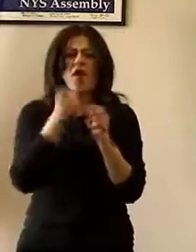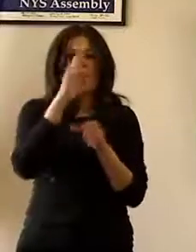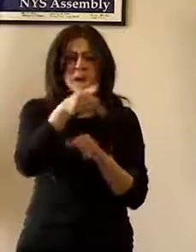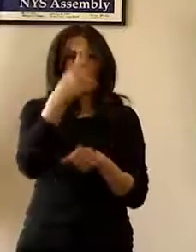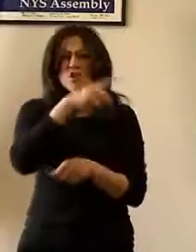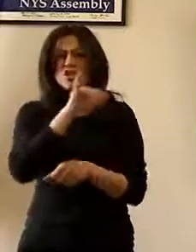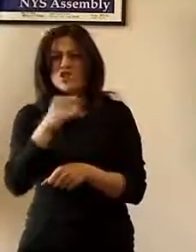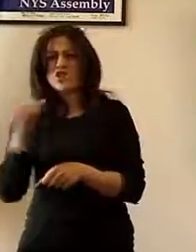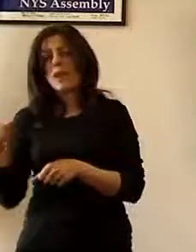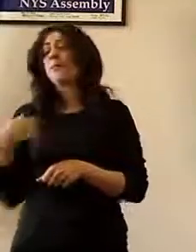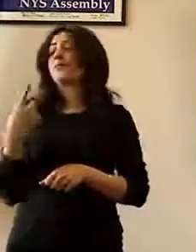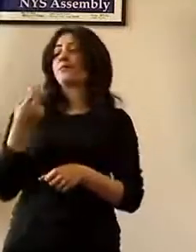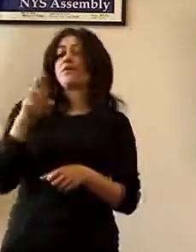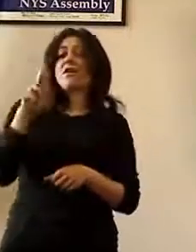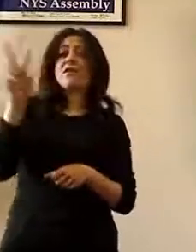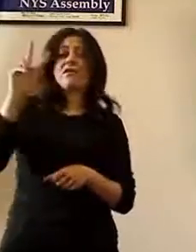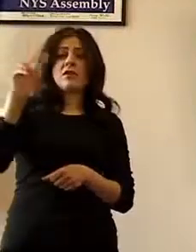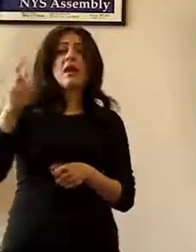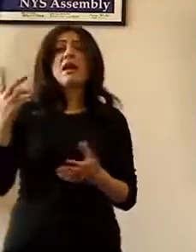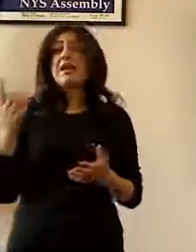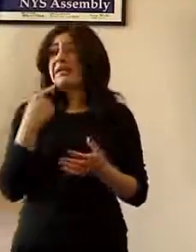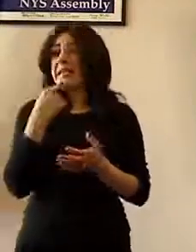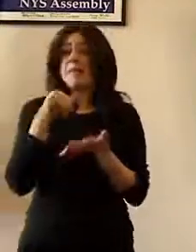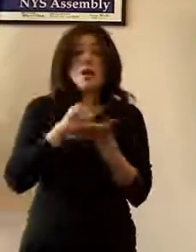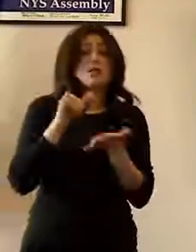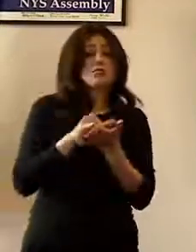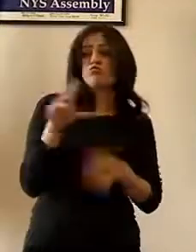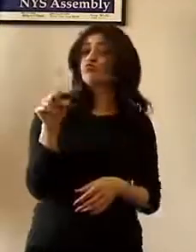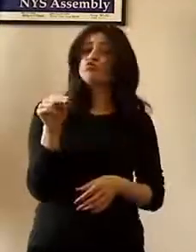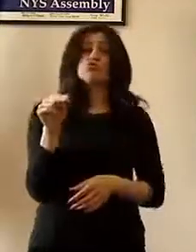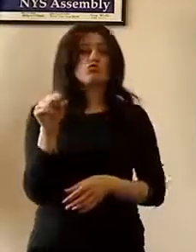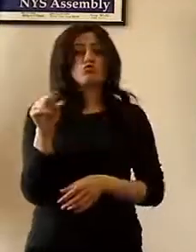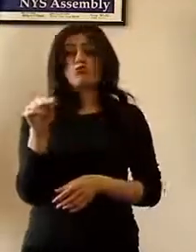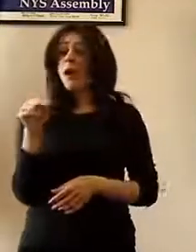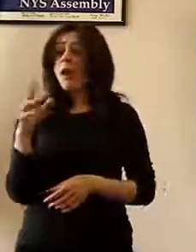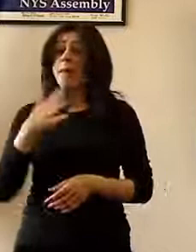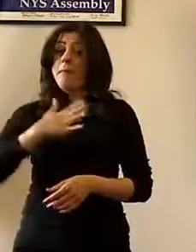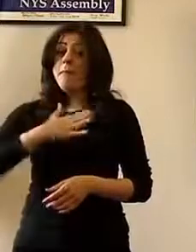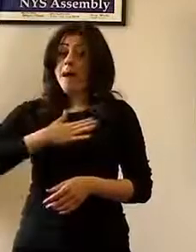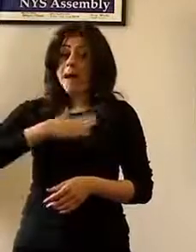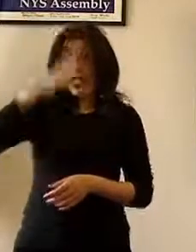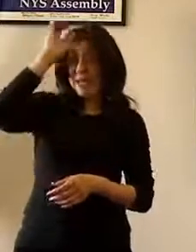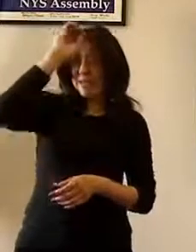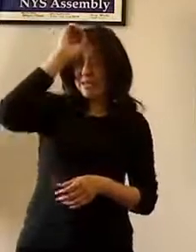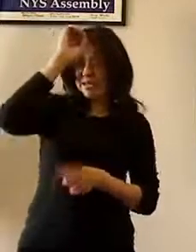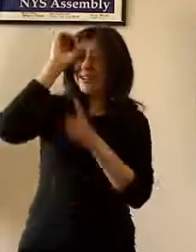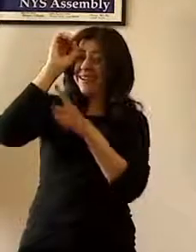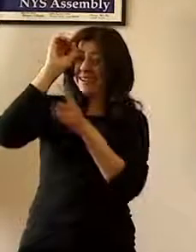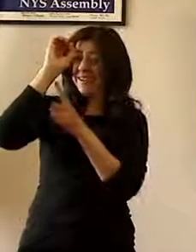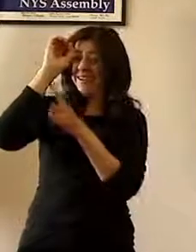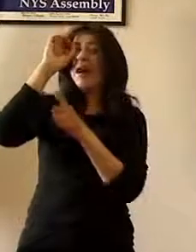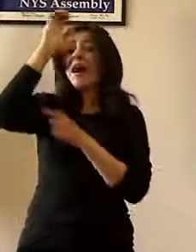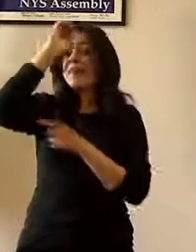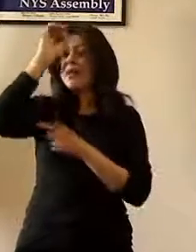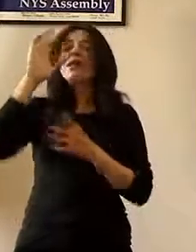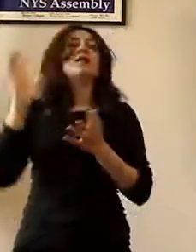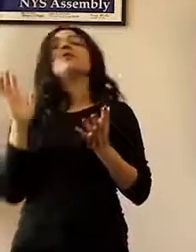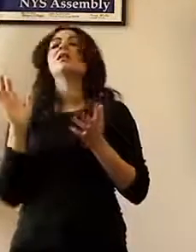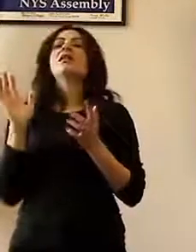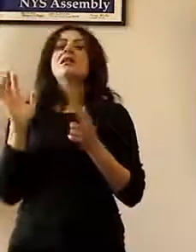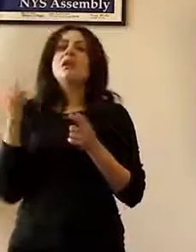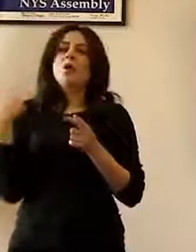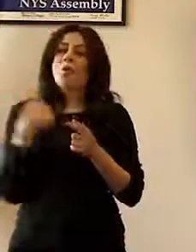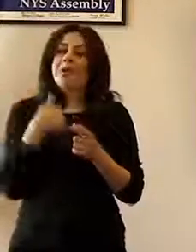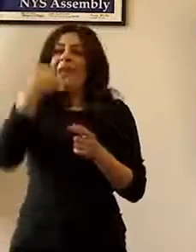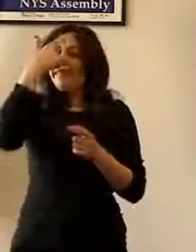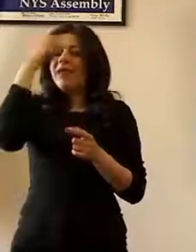vaccine? It's not out of the realm of possibility. In fact, it's my personal opinion that I believe that we will